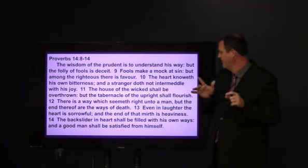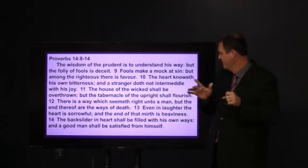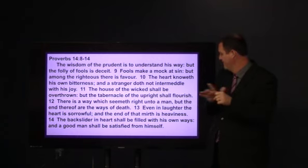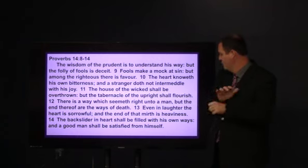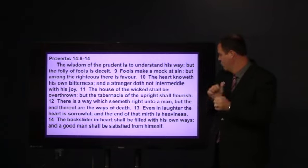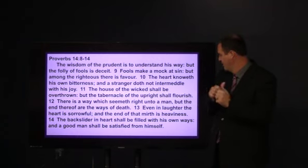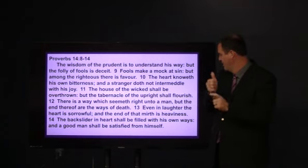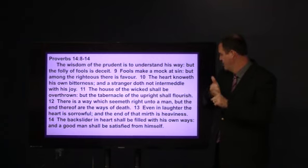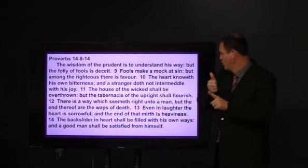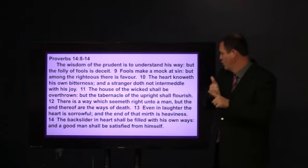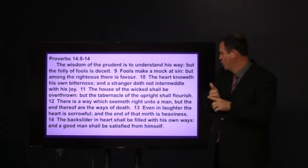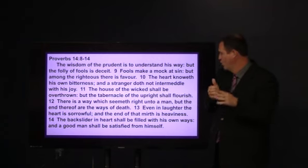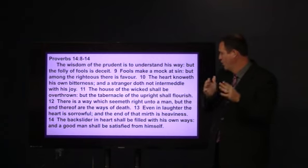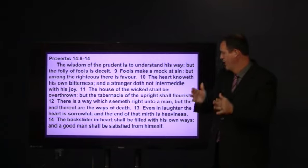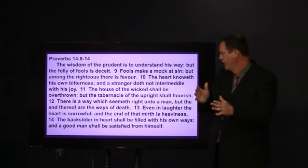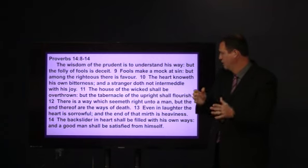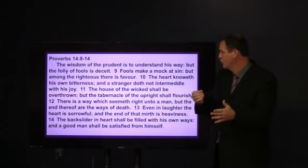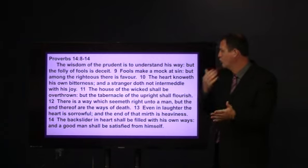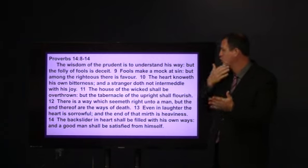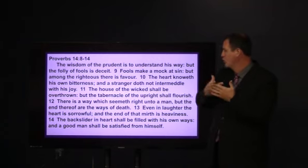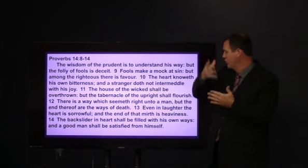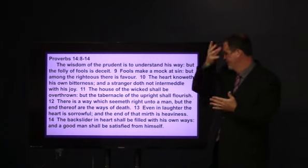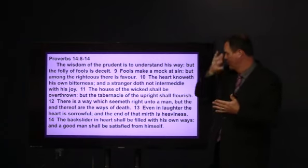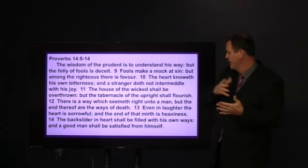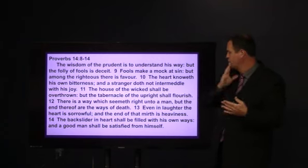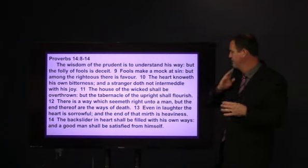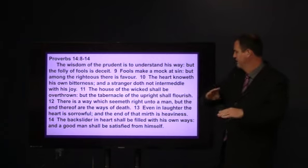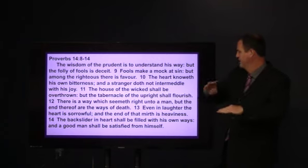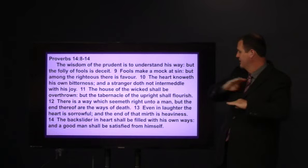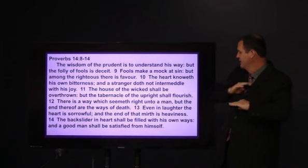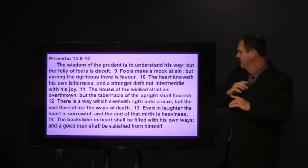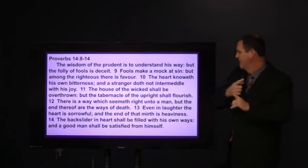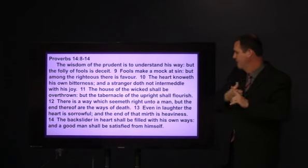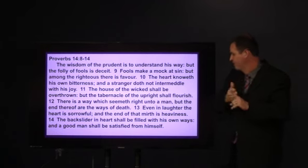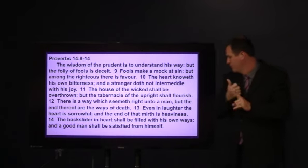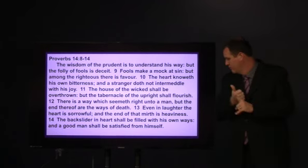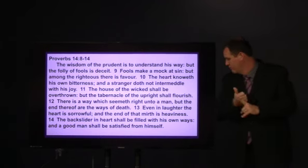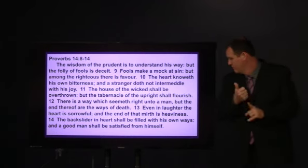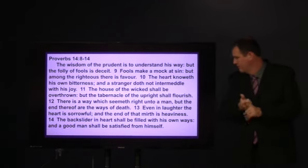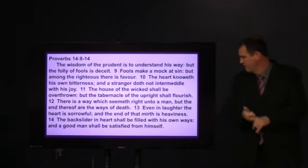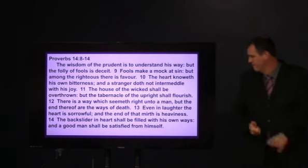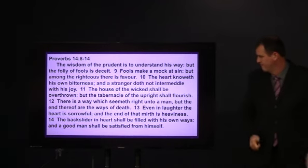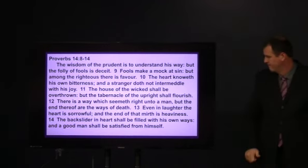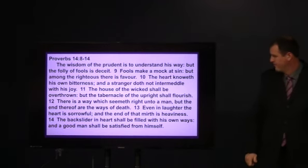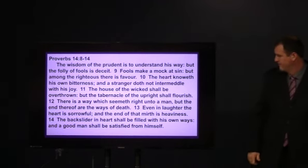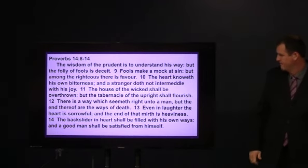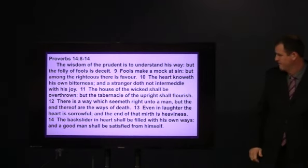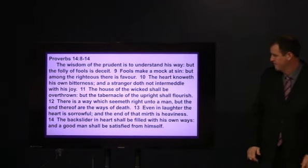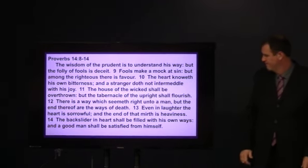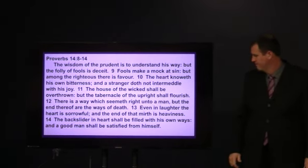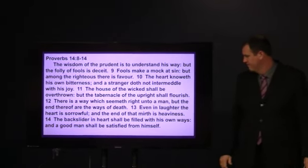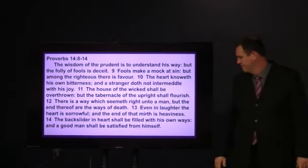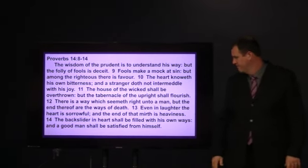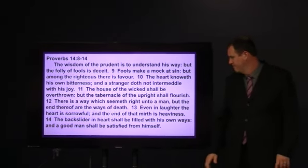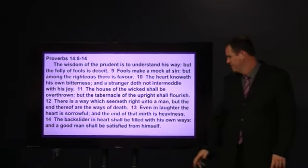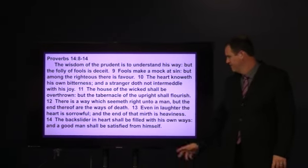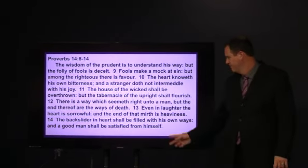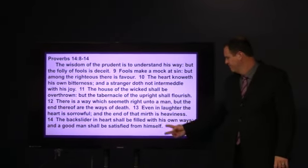The backslider in heart shall be filled with his own ways, and a good man shall